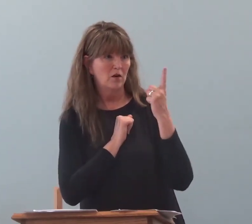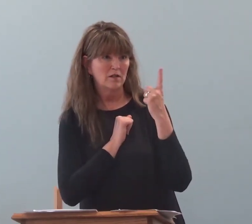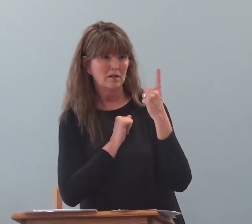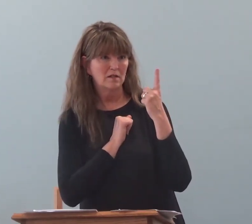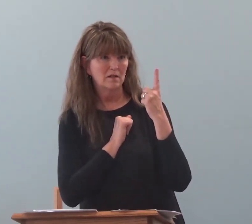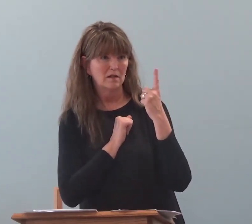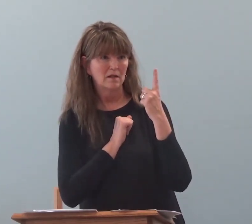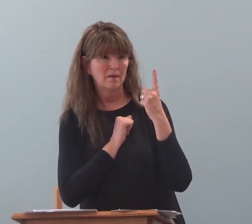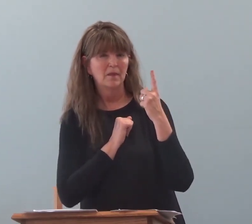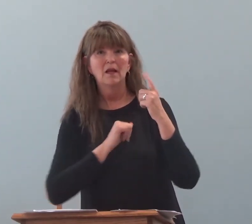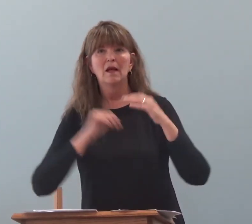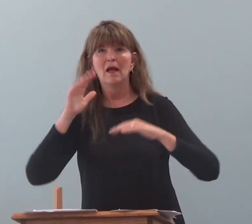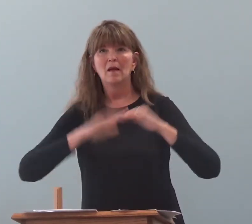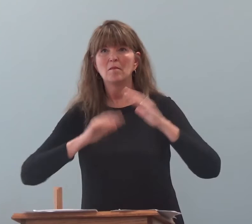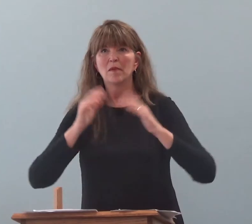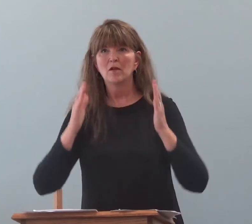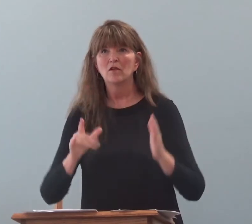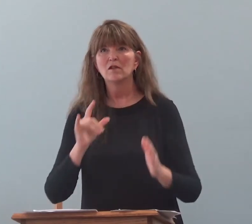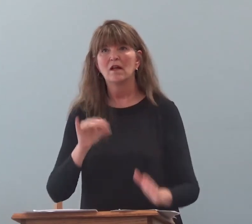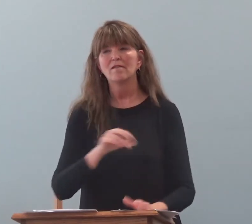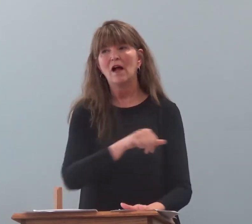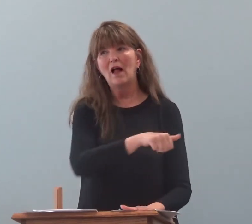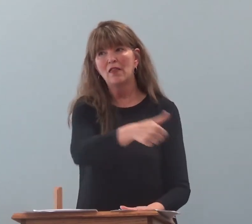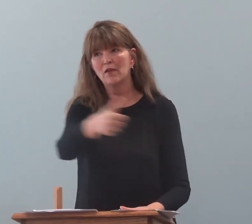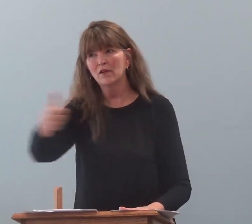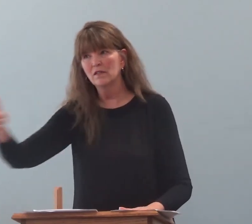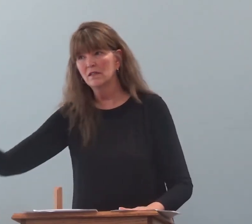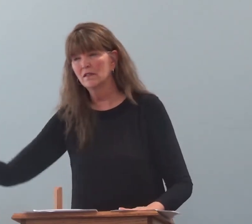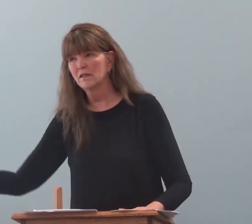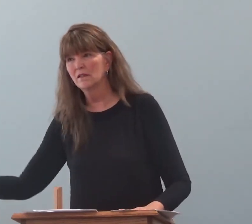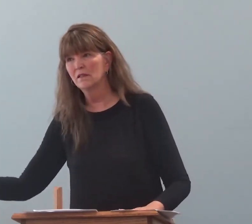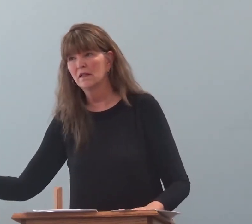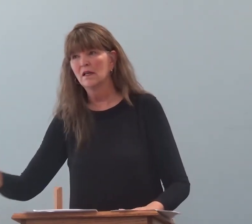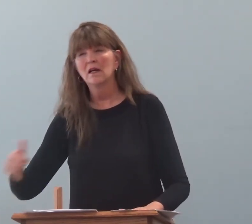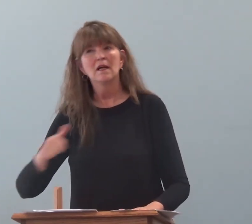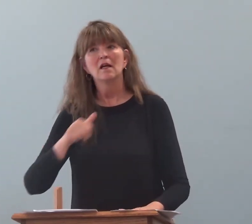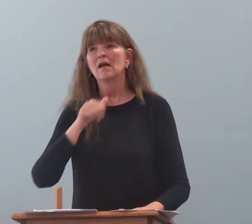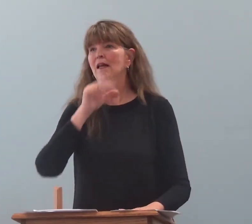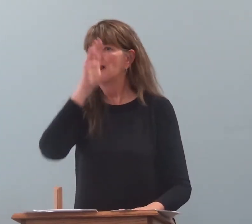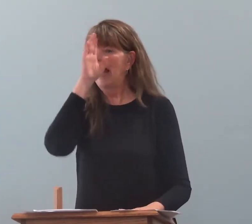of yourself first, and then builders of other people.